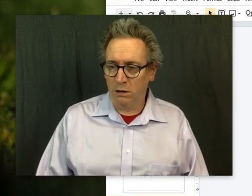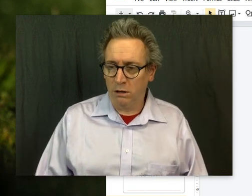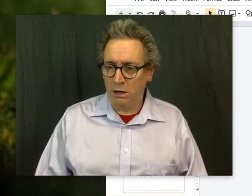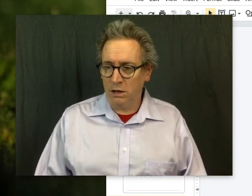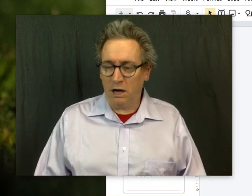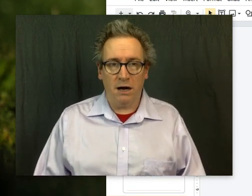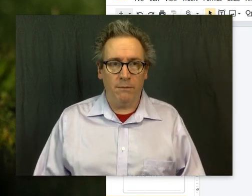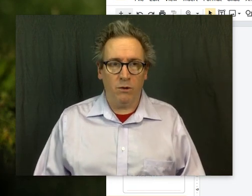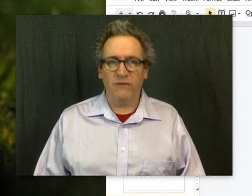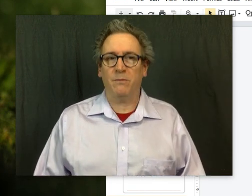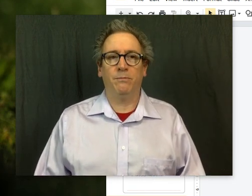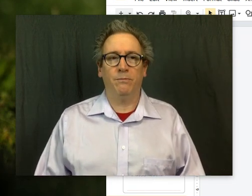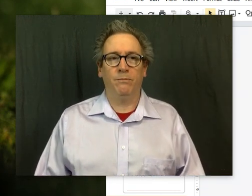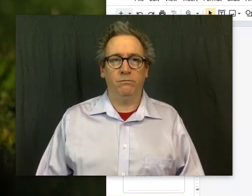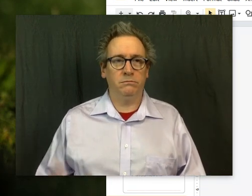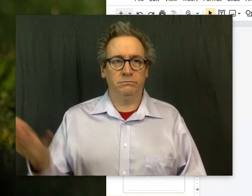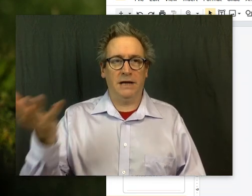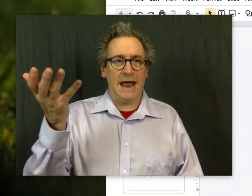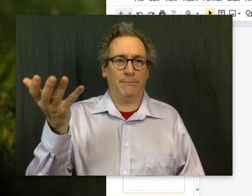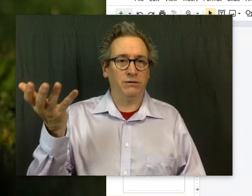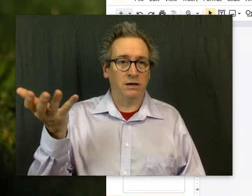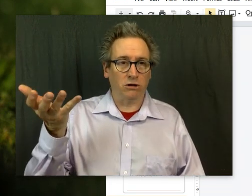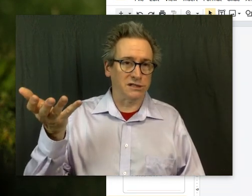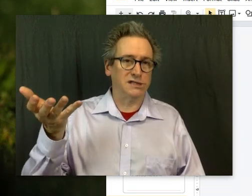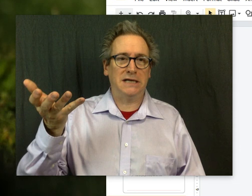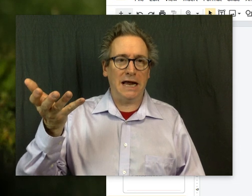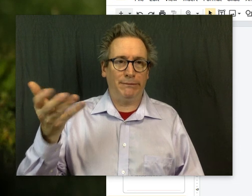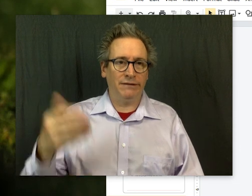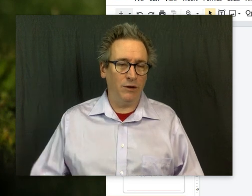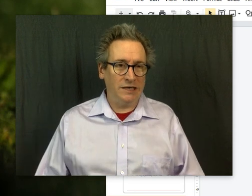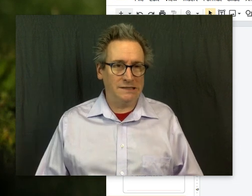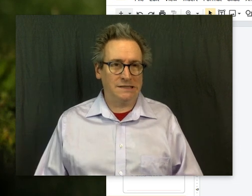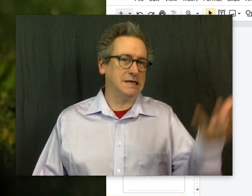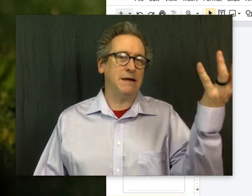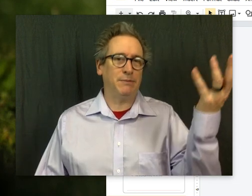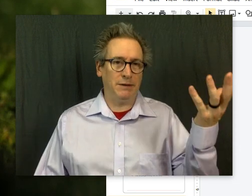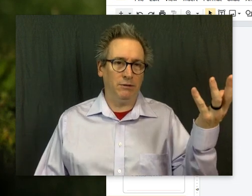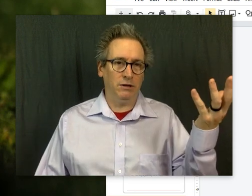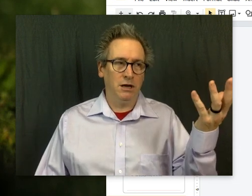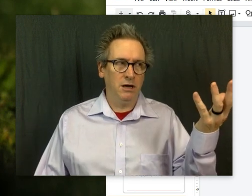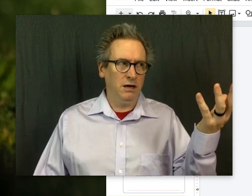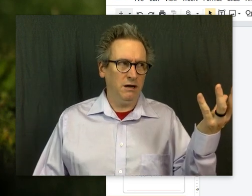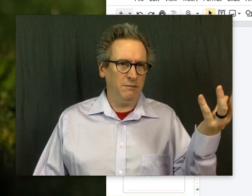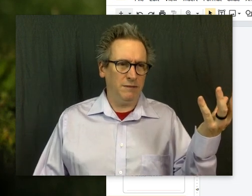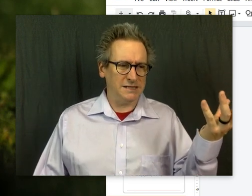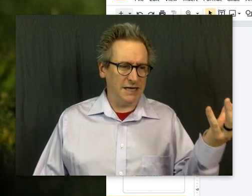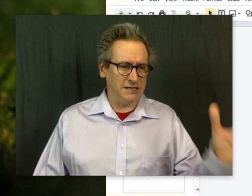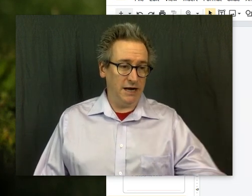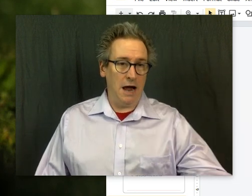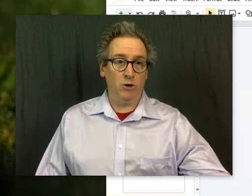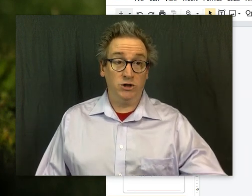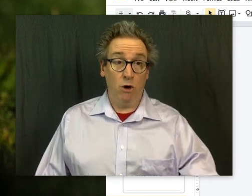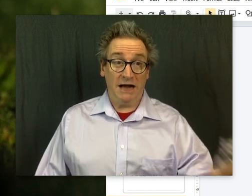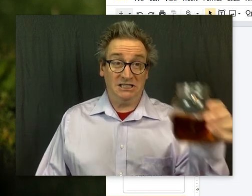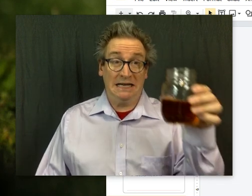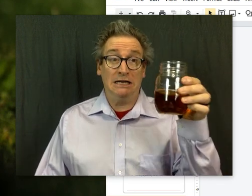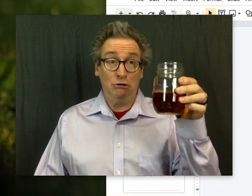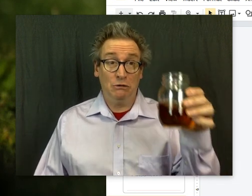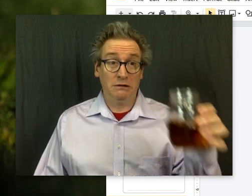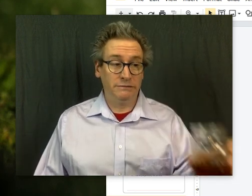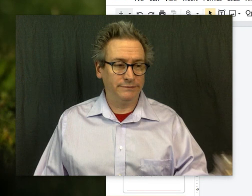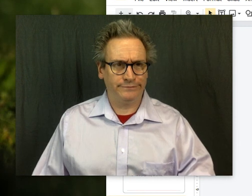Or we have an app called Skype, and we Skype people. That's like saying, I'm going to iced